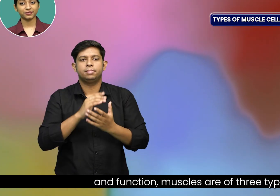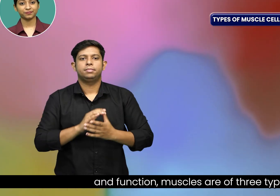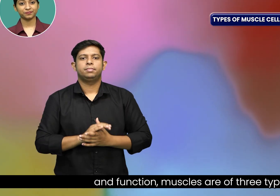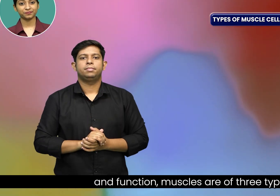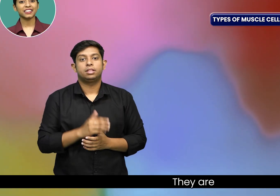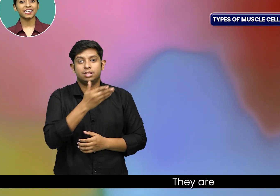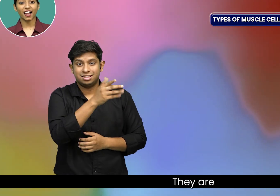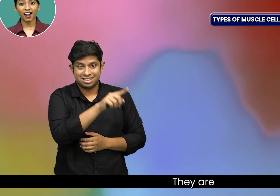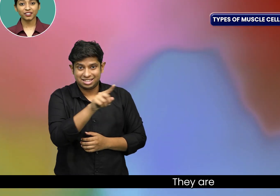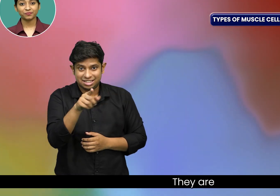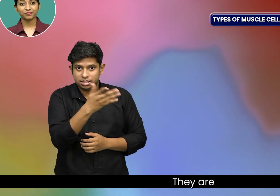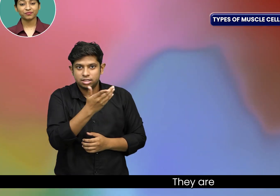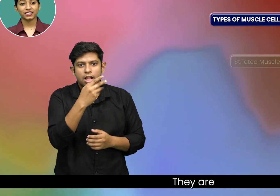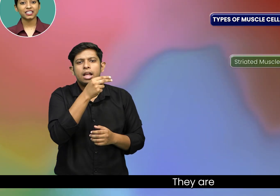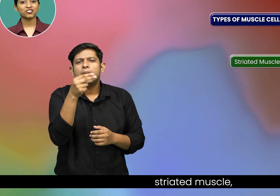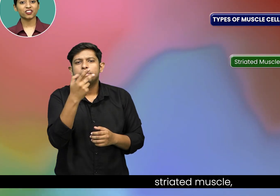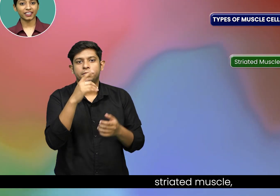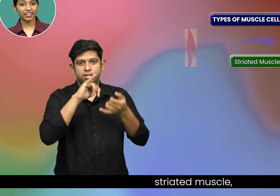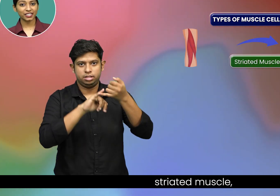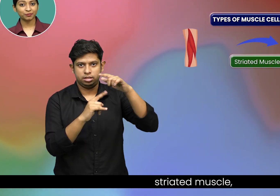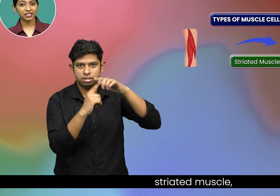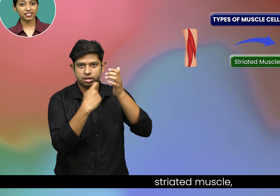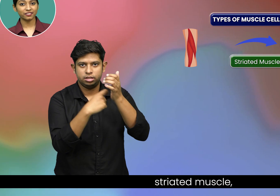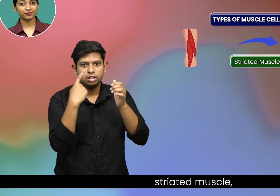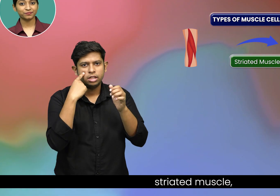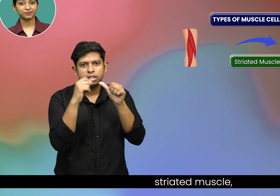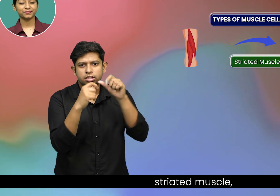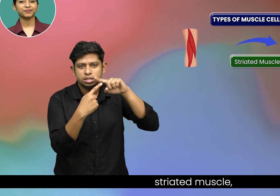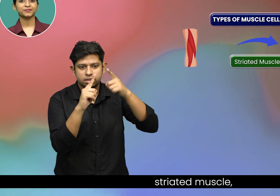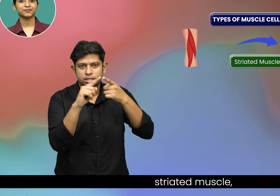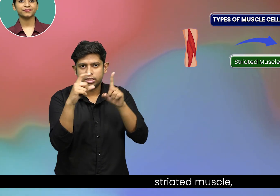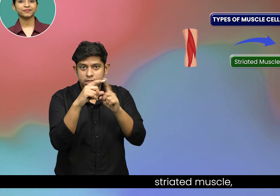types. They are striated muscle,